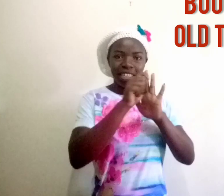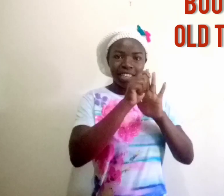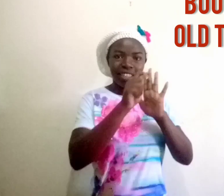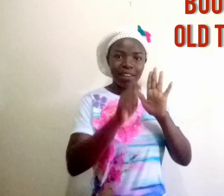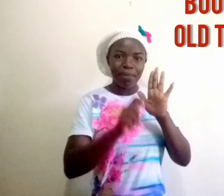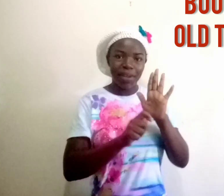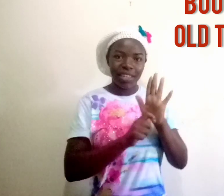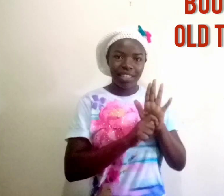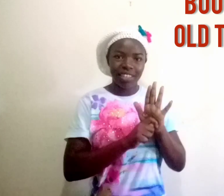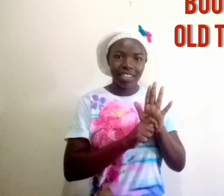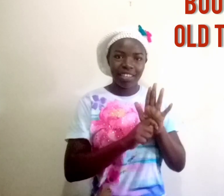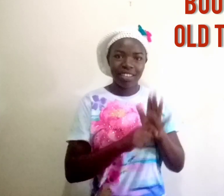Testament.